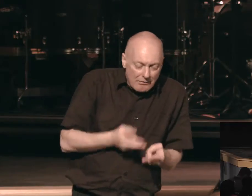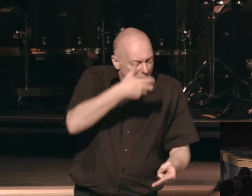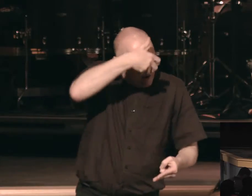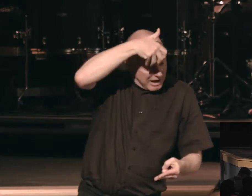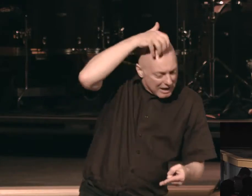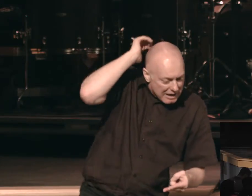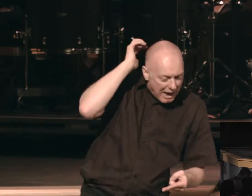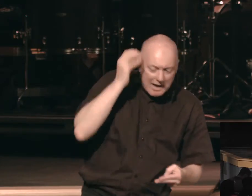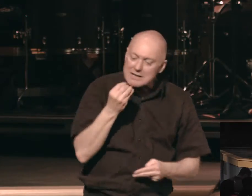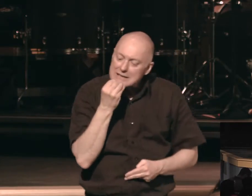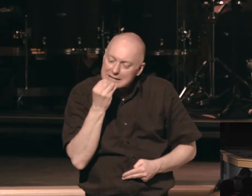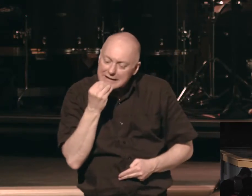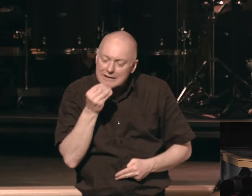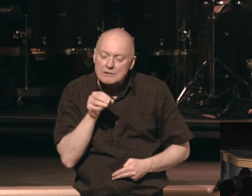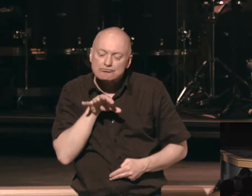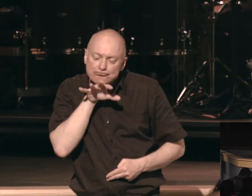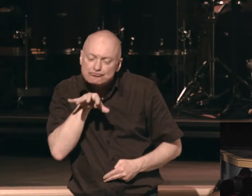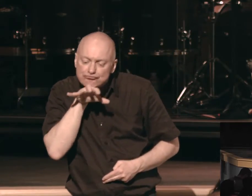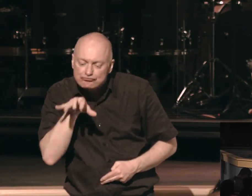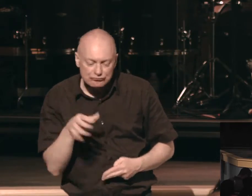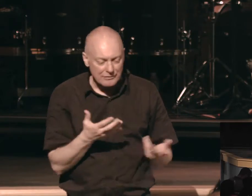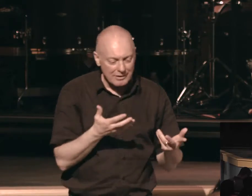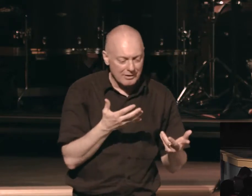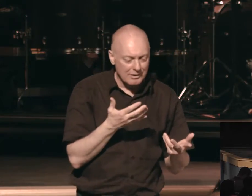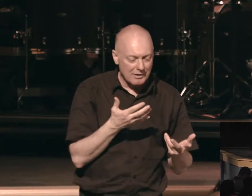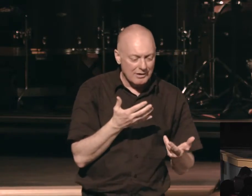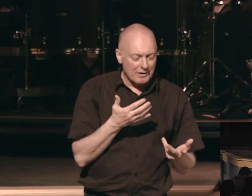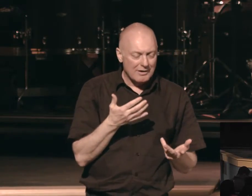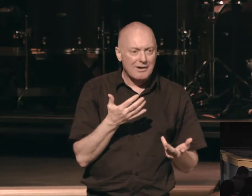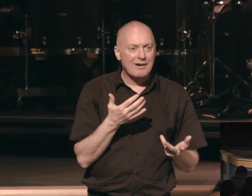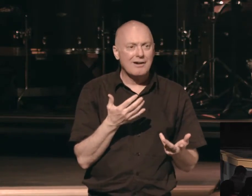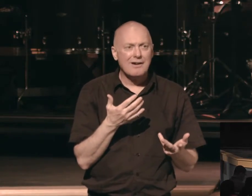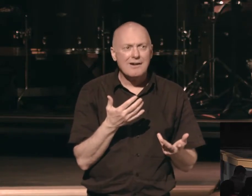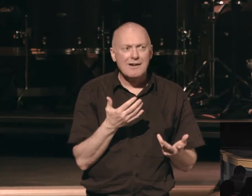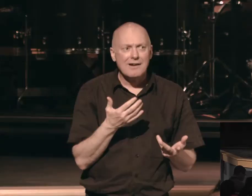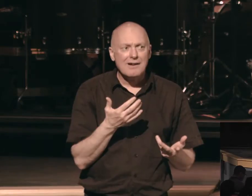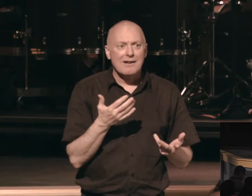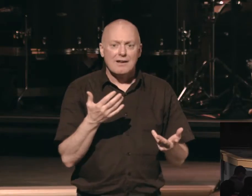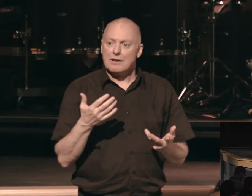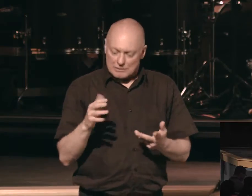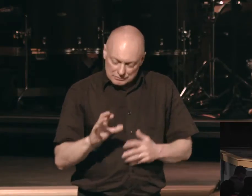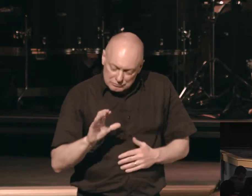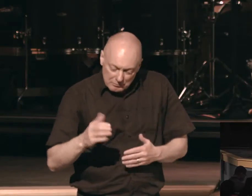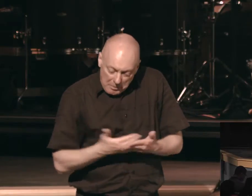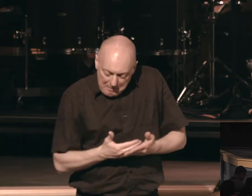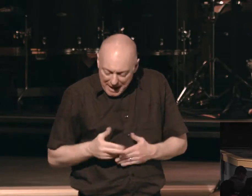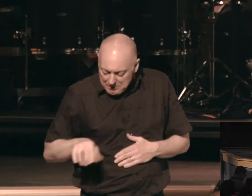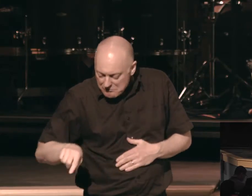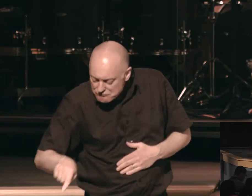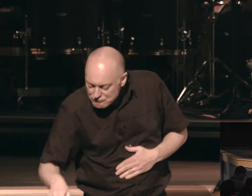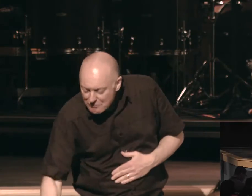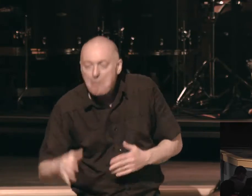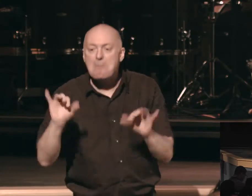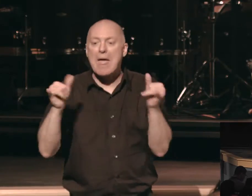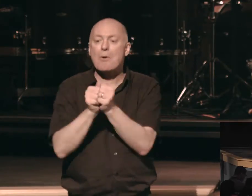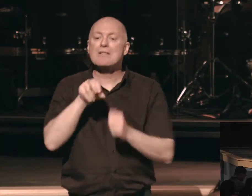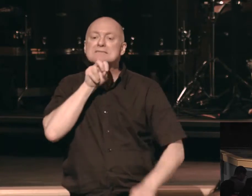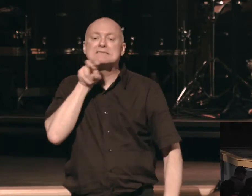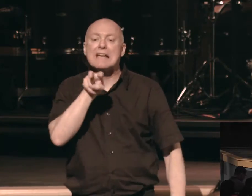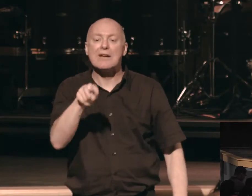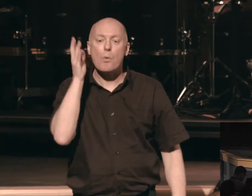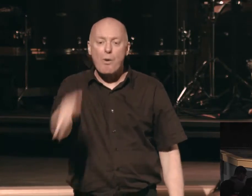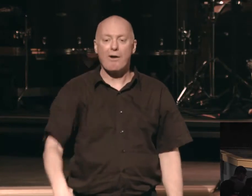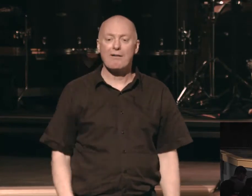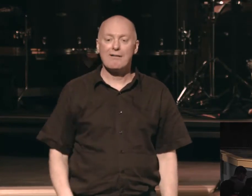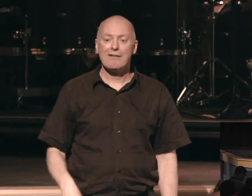down together. The lion shall eat straw like the ox. The nursing child shall play over the hole of the cobra. The weaned